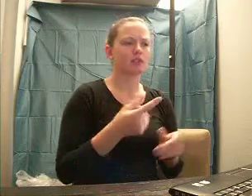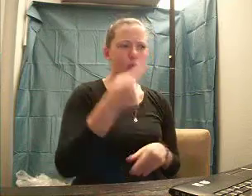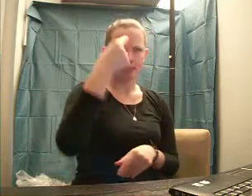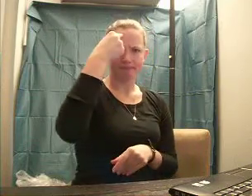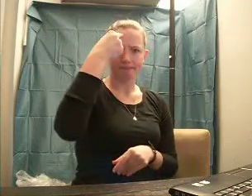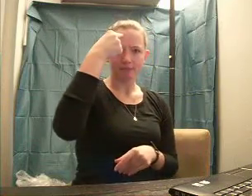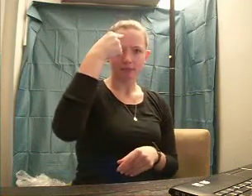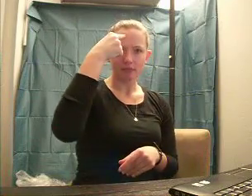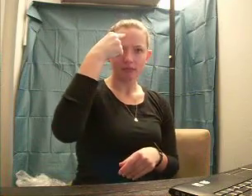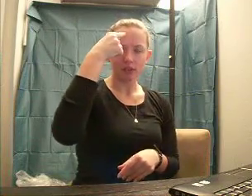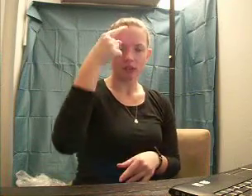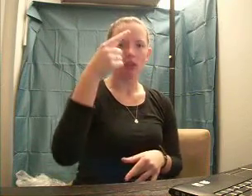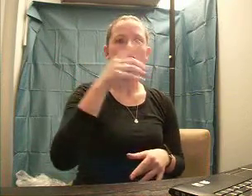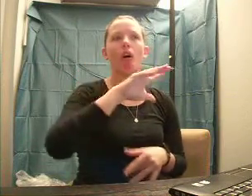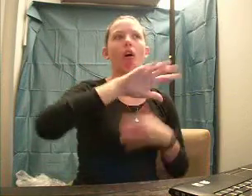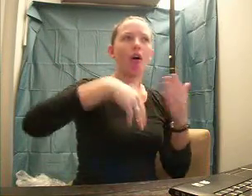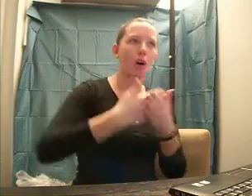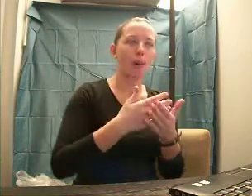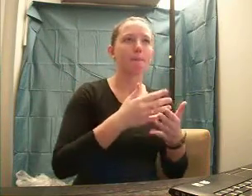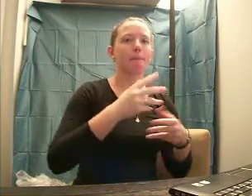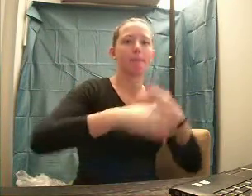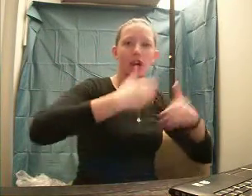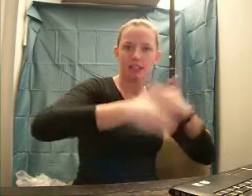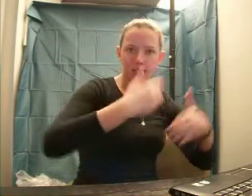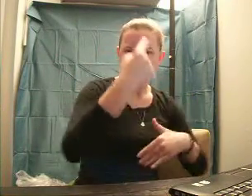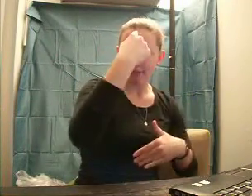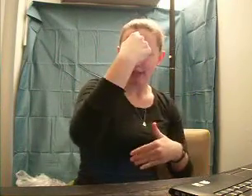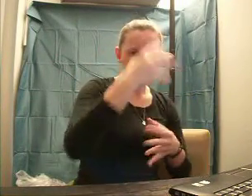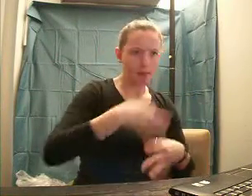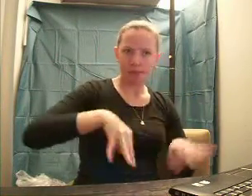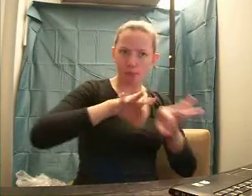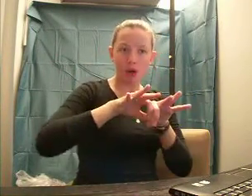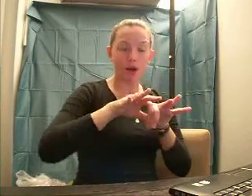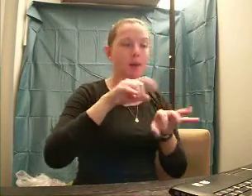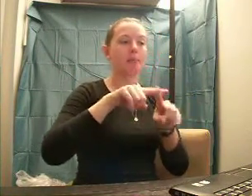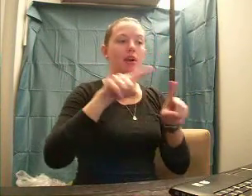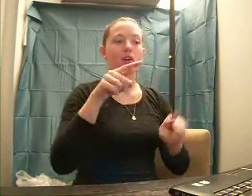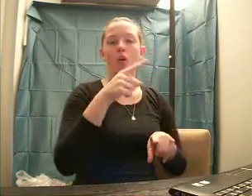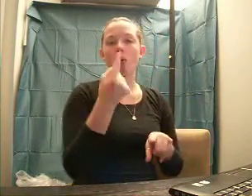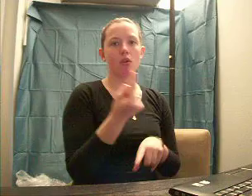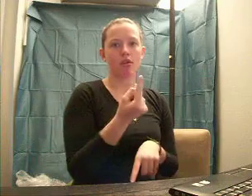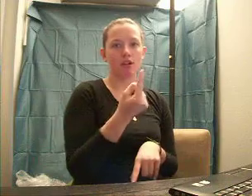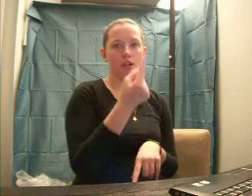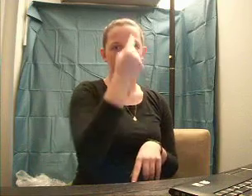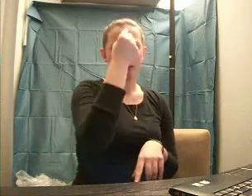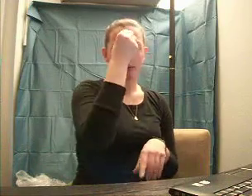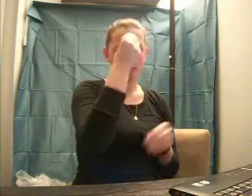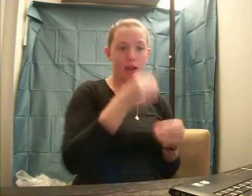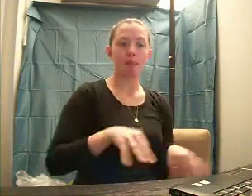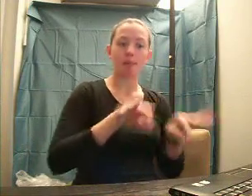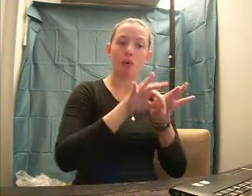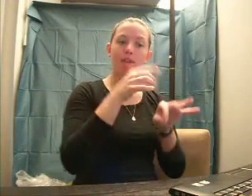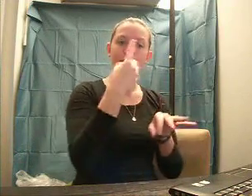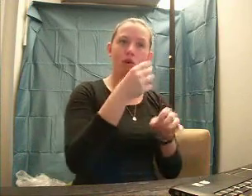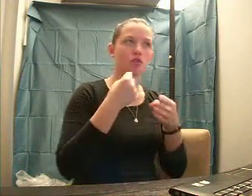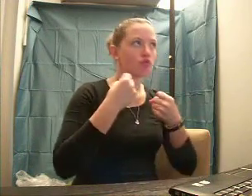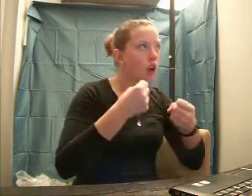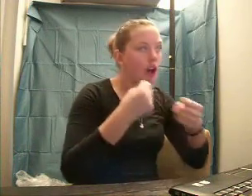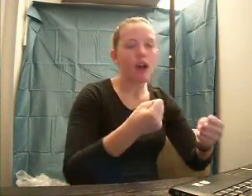processes are all important, but they're only important to either drive or suppress future movements. There can be no evolutionary advantage to laying